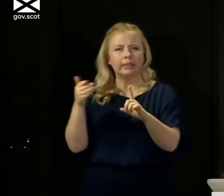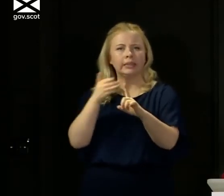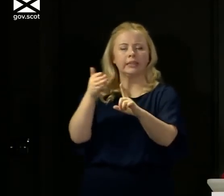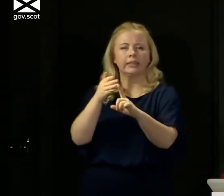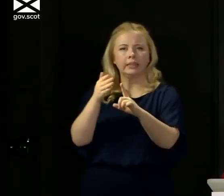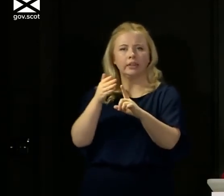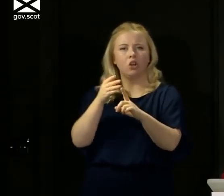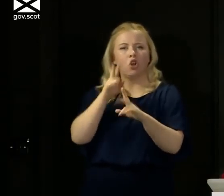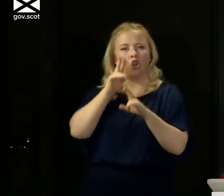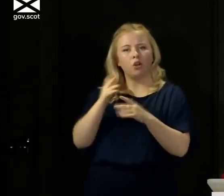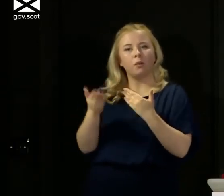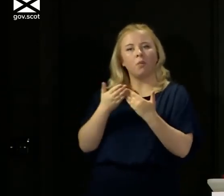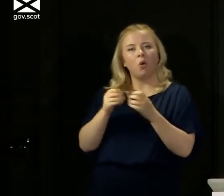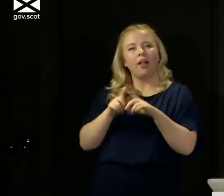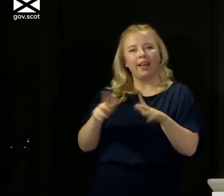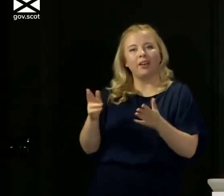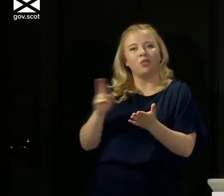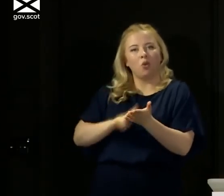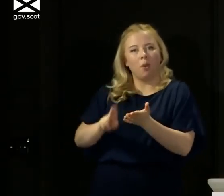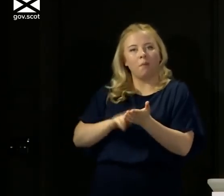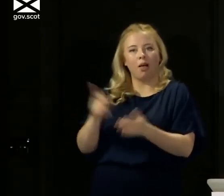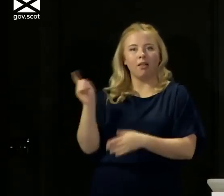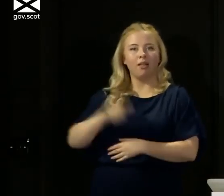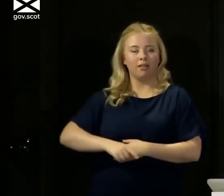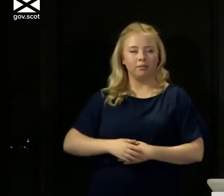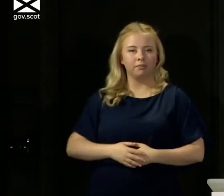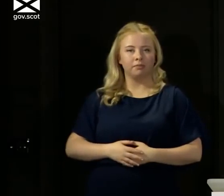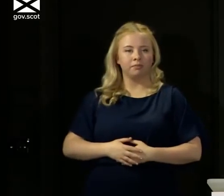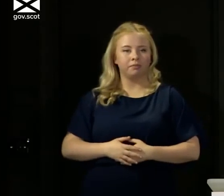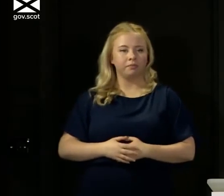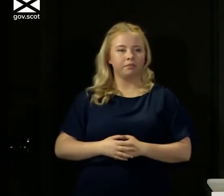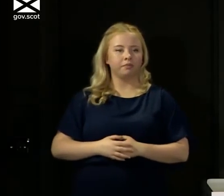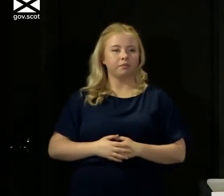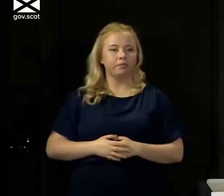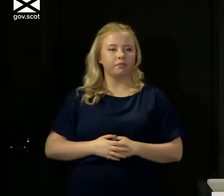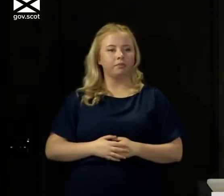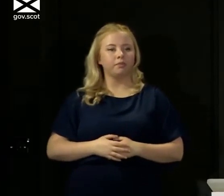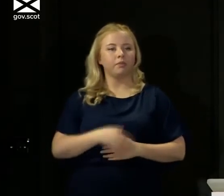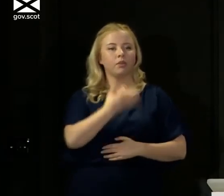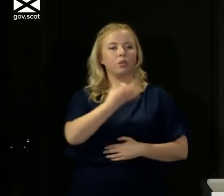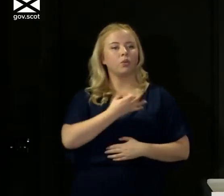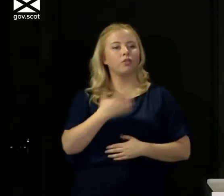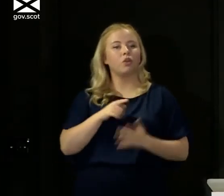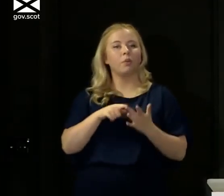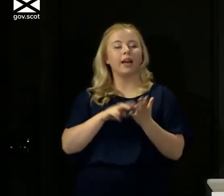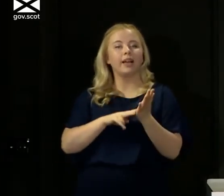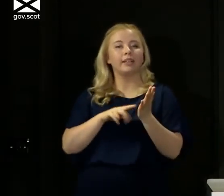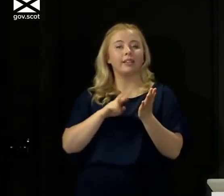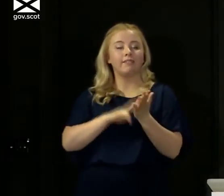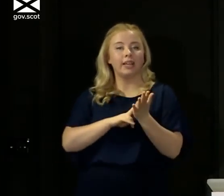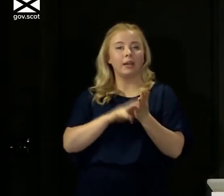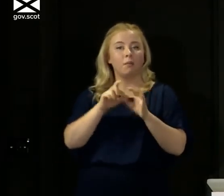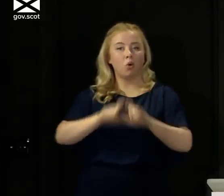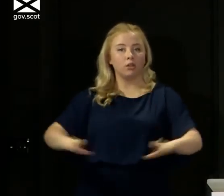that looks a lot more like normality than the conditions we're living under right now. Peter McMahon from ITV Border.